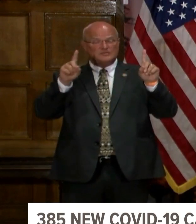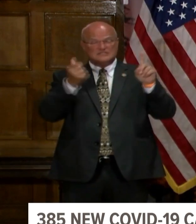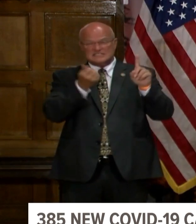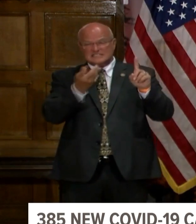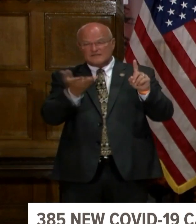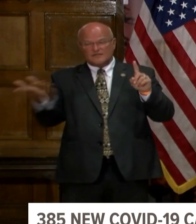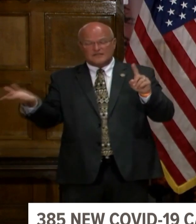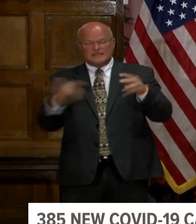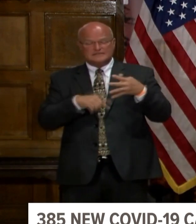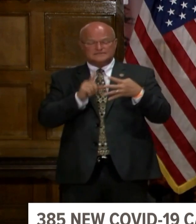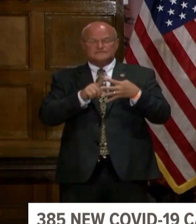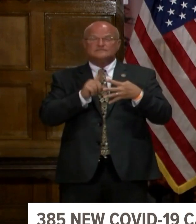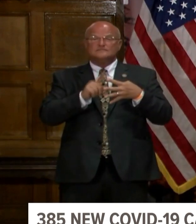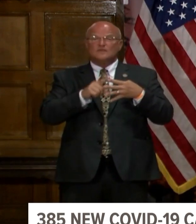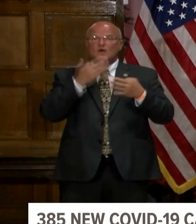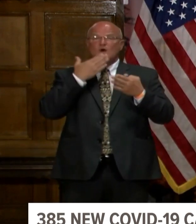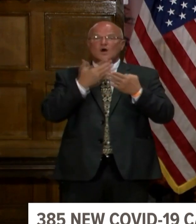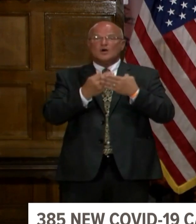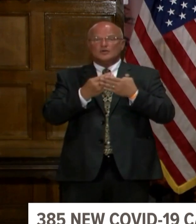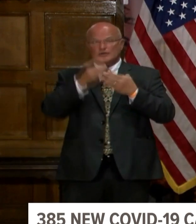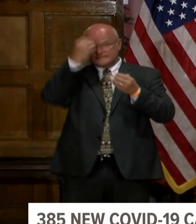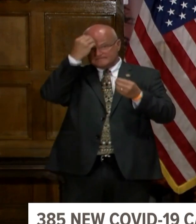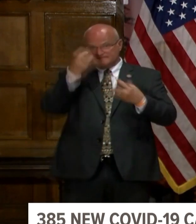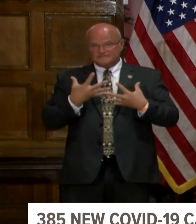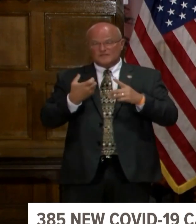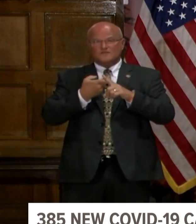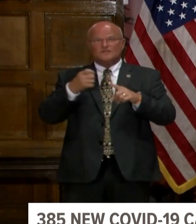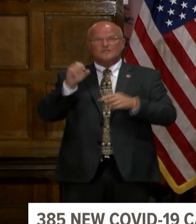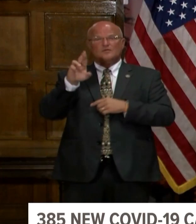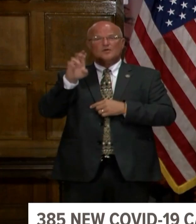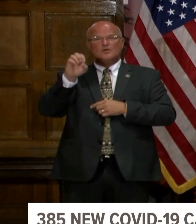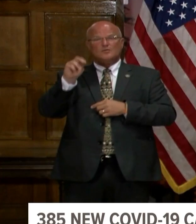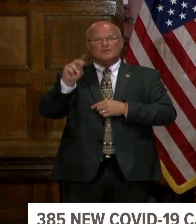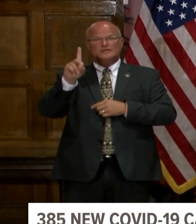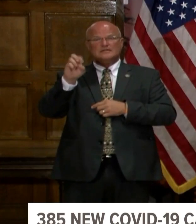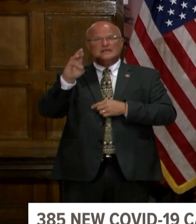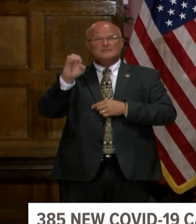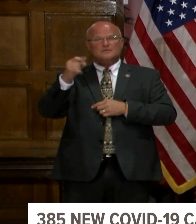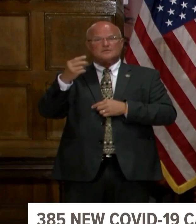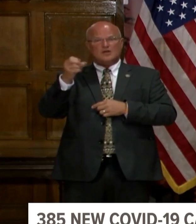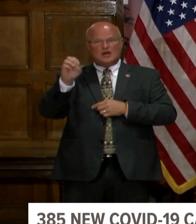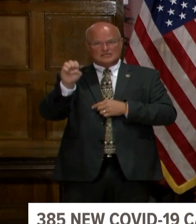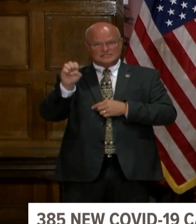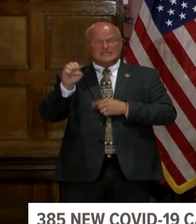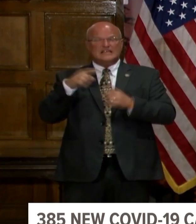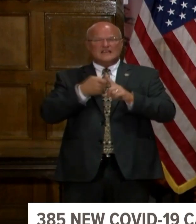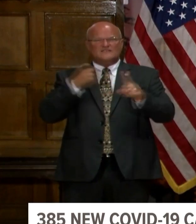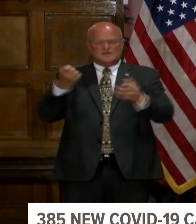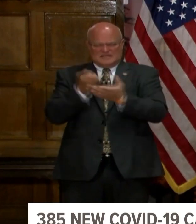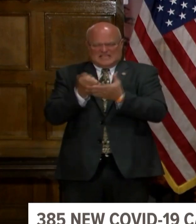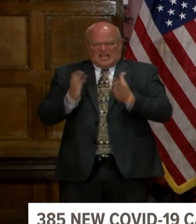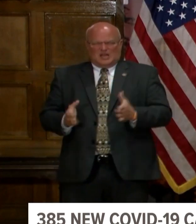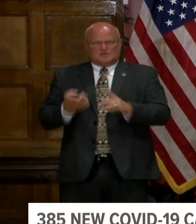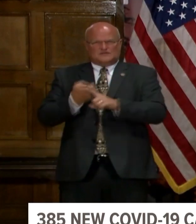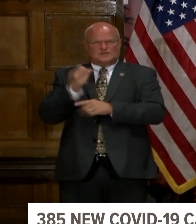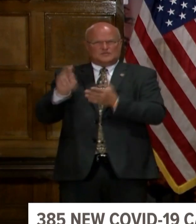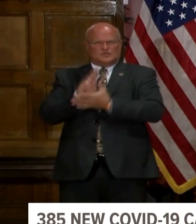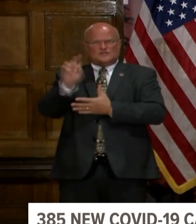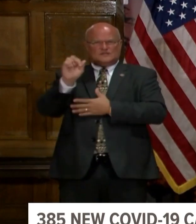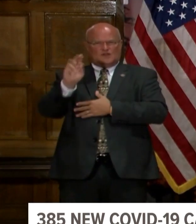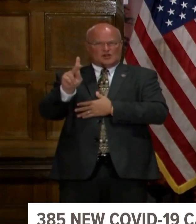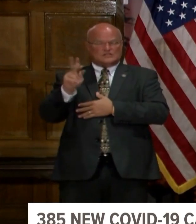we had a great update from Mervyn Jebaraj. He's an economist at the University of Arkansas, and he gave us some